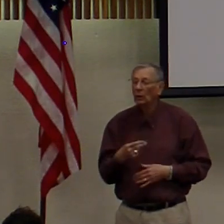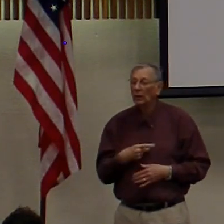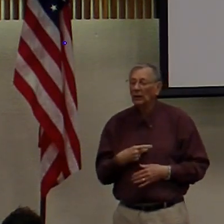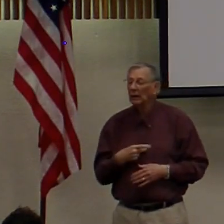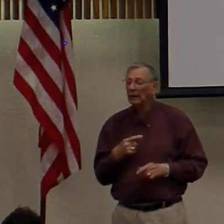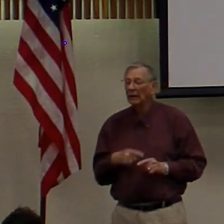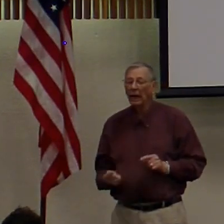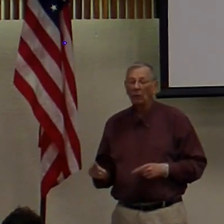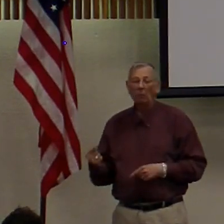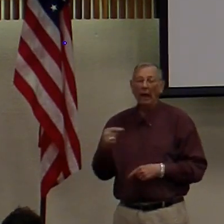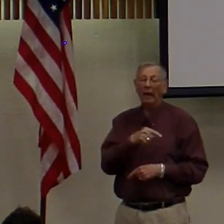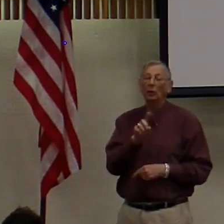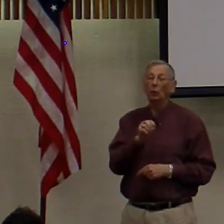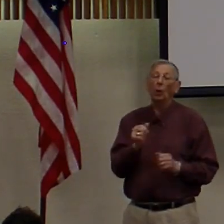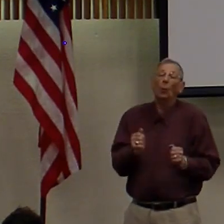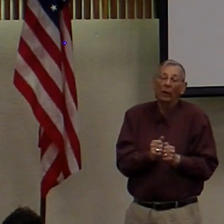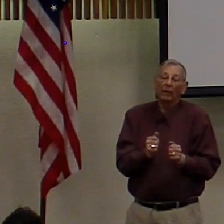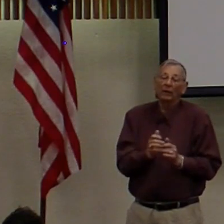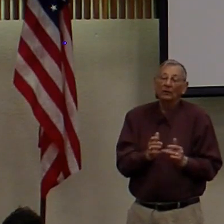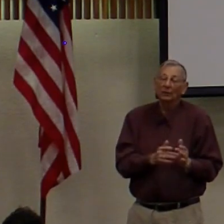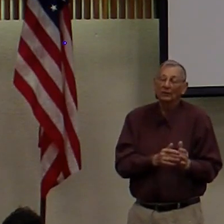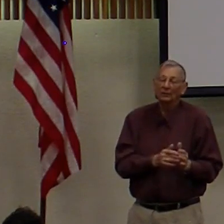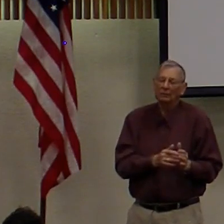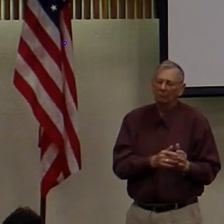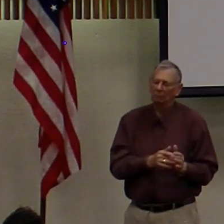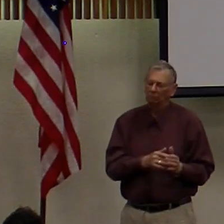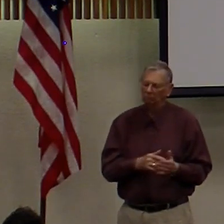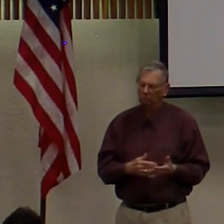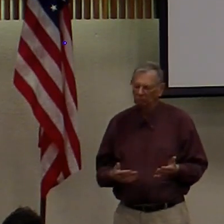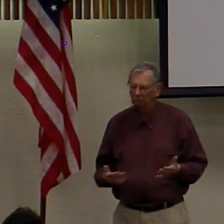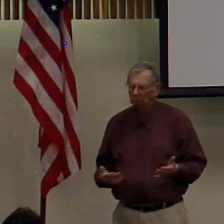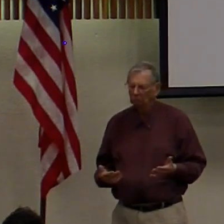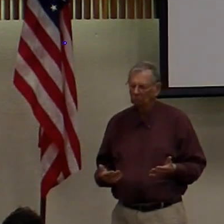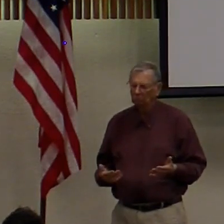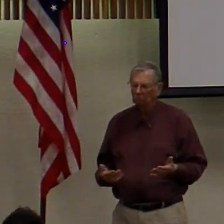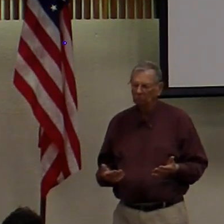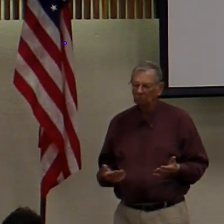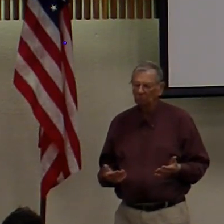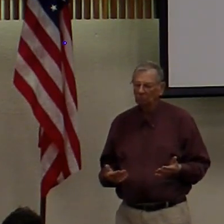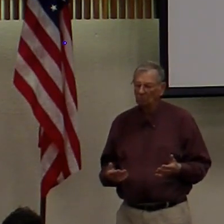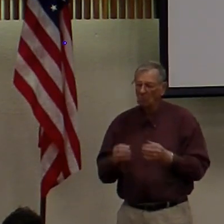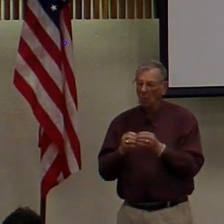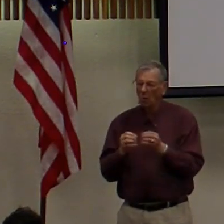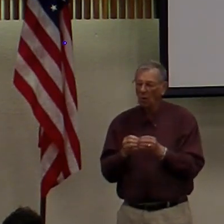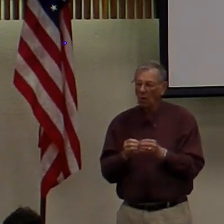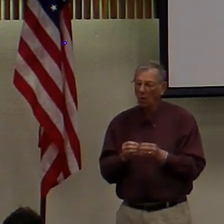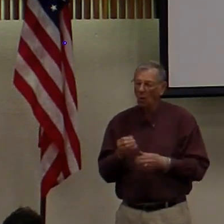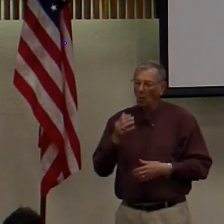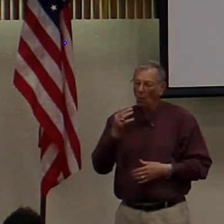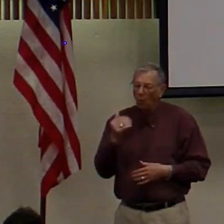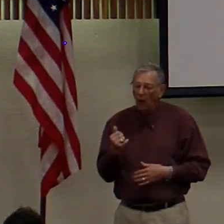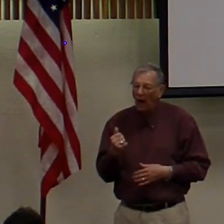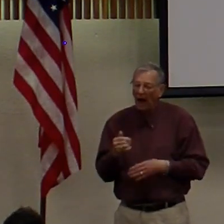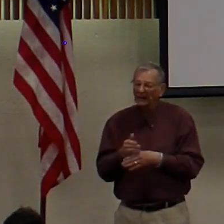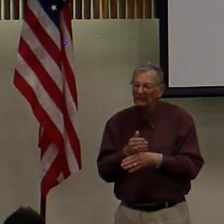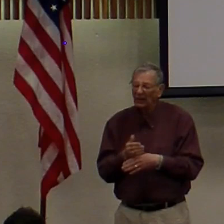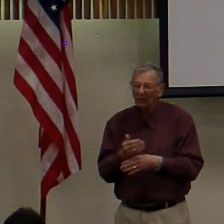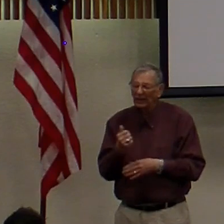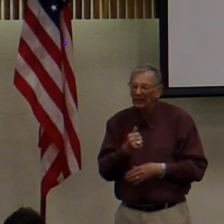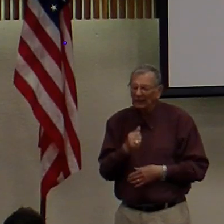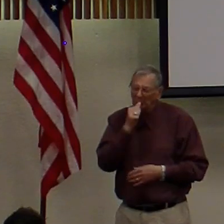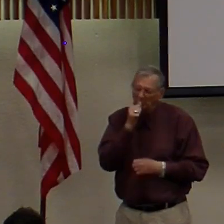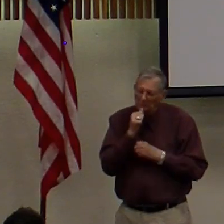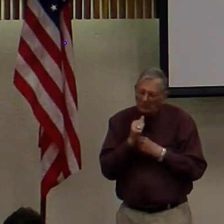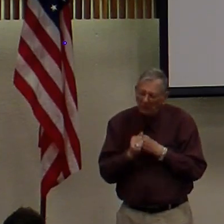we can't go back and do that with him. And furthermore, why in the world is sharing in any sort